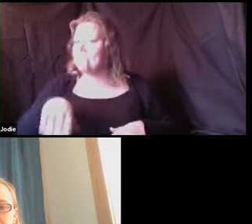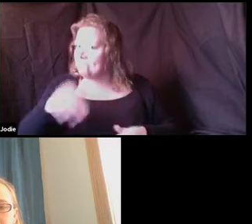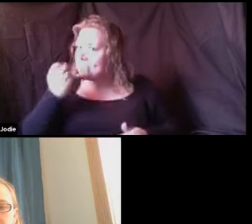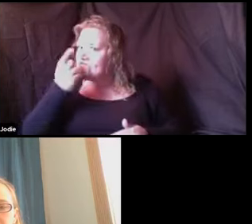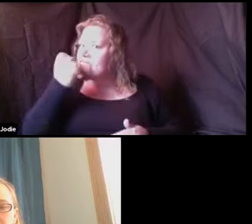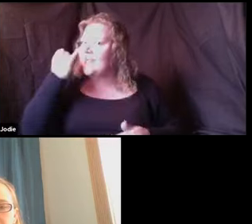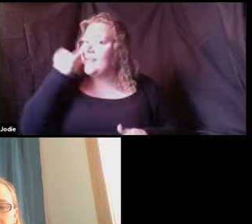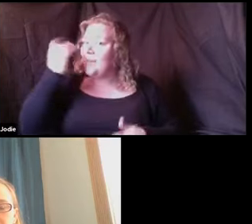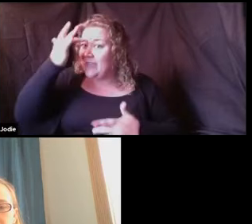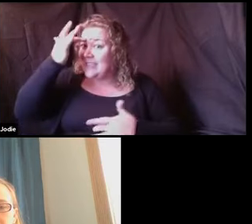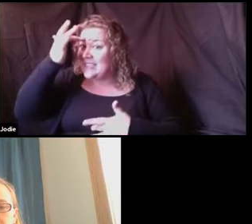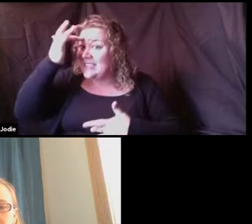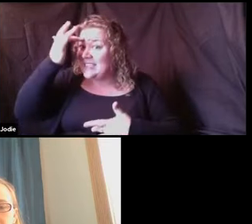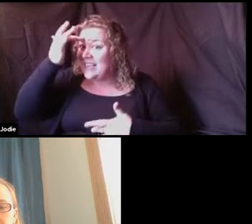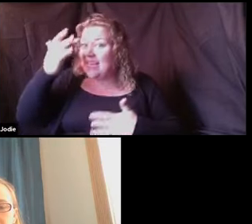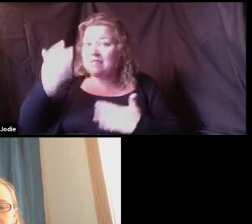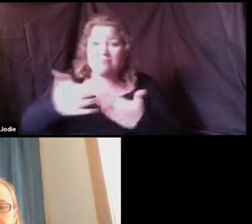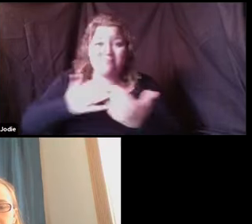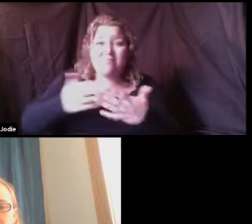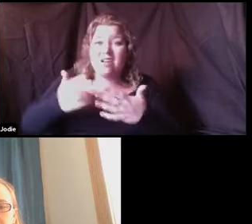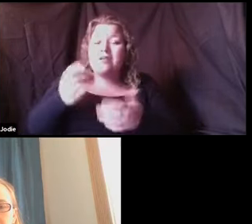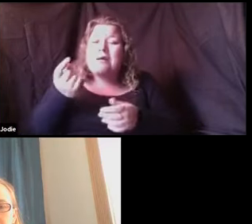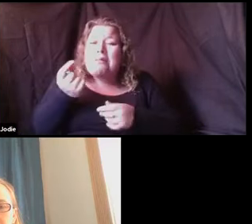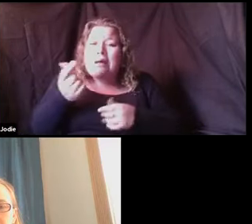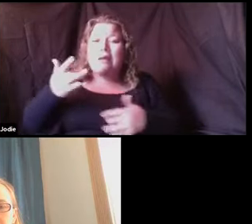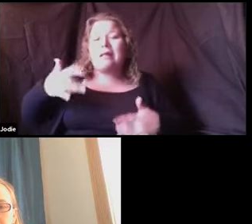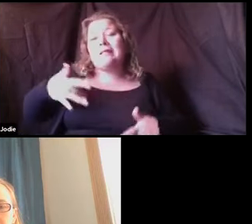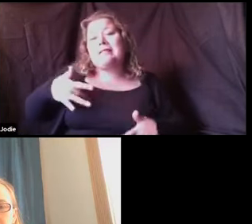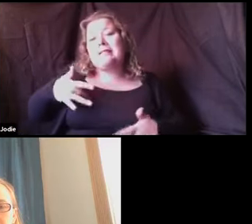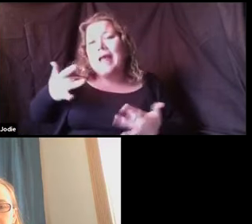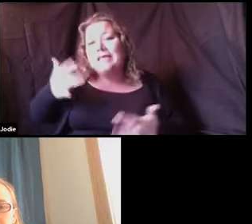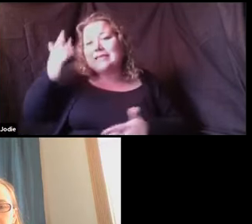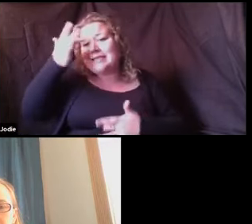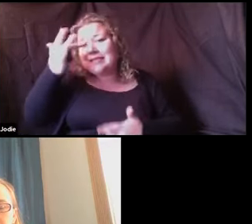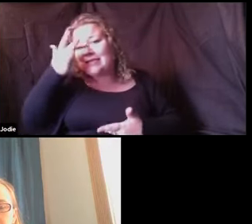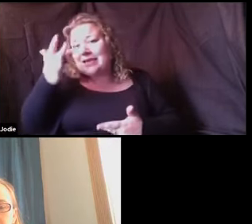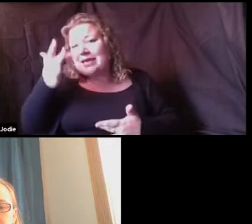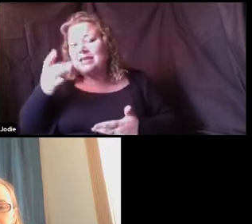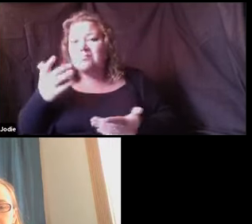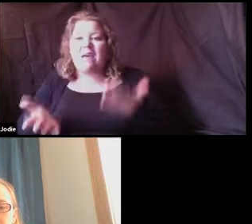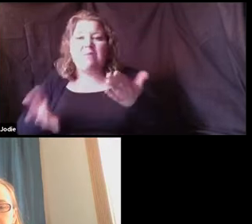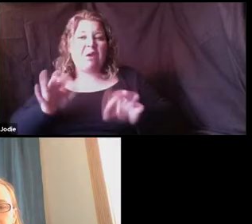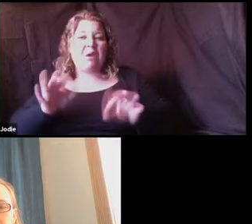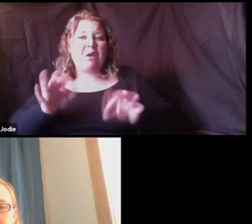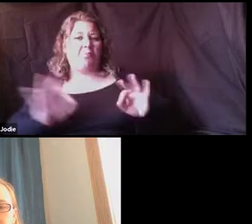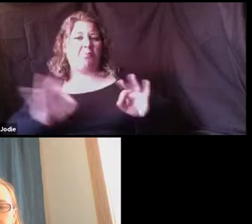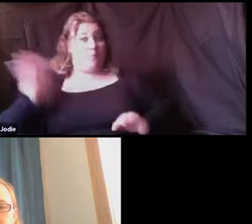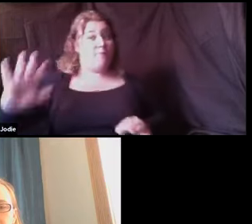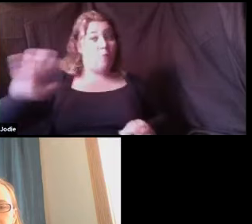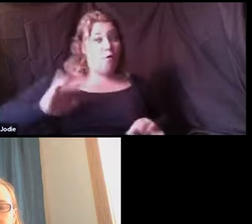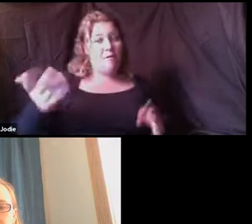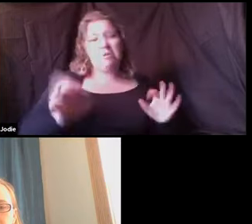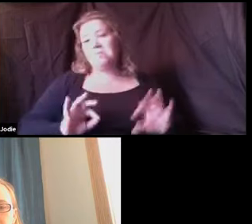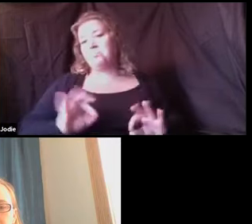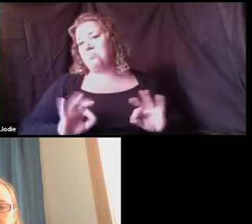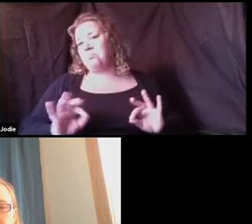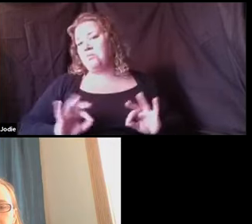you are sick, even with minimal symptoms, which would not otherwise be something that might keep us